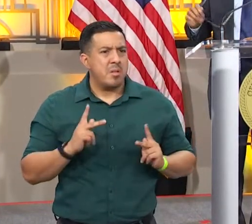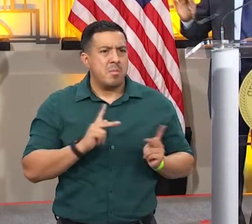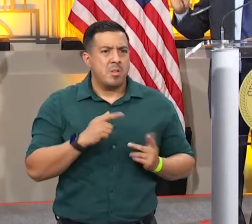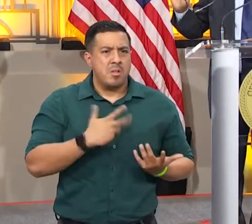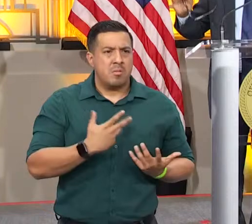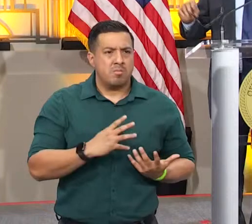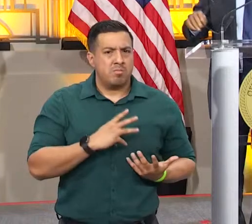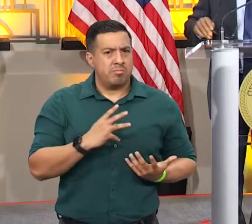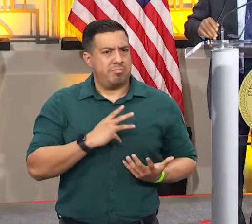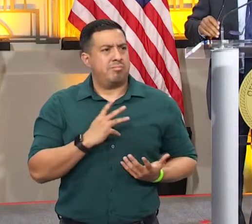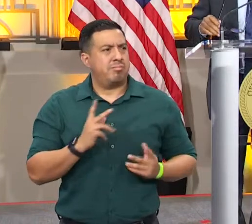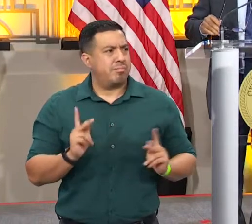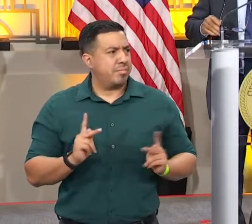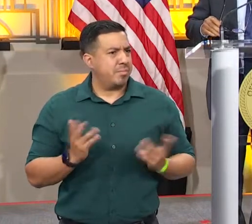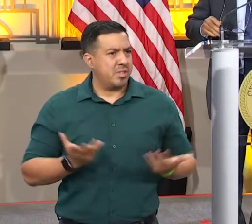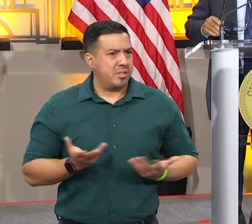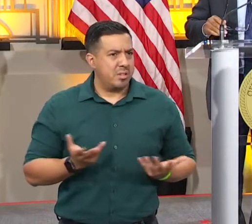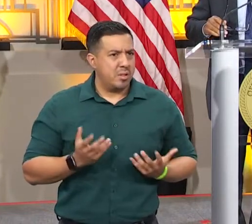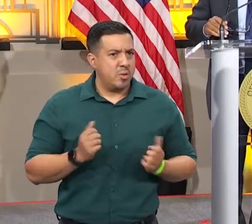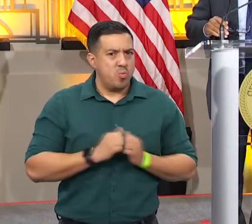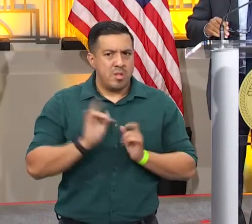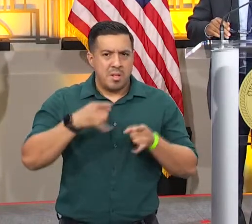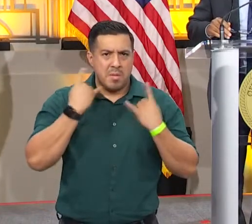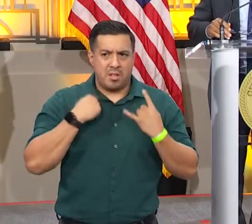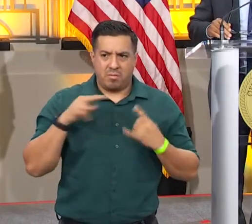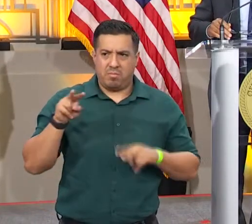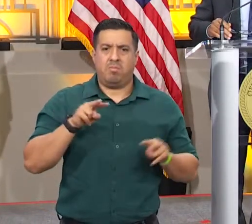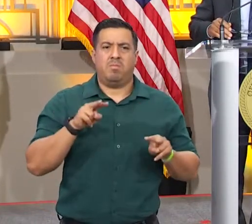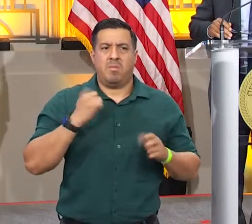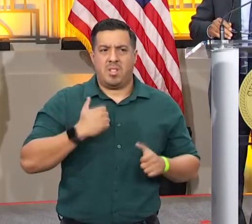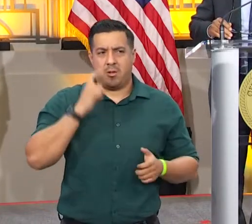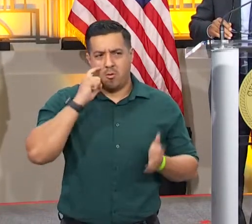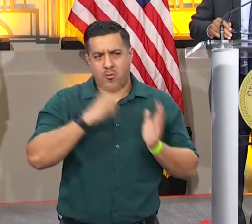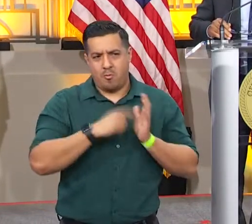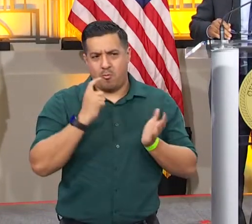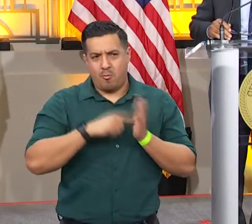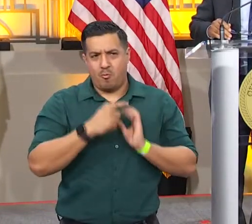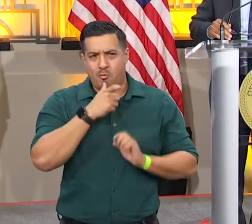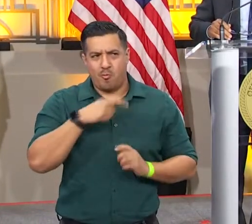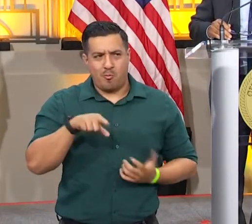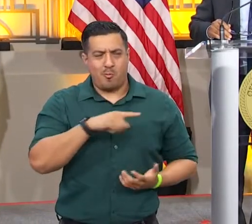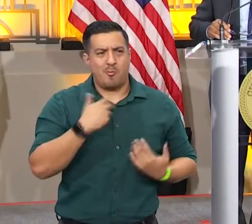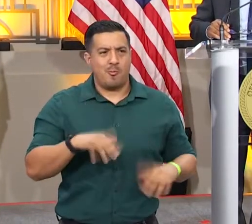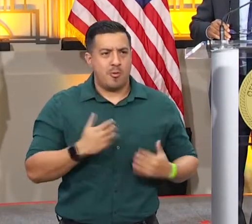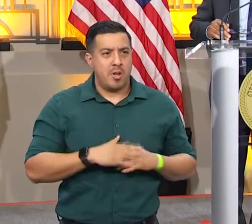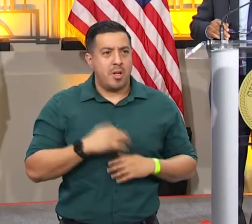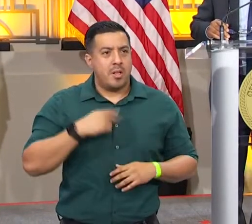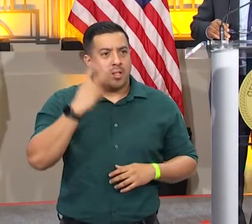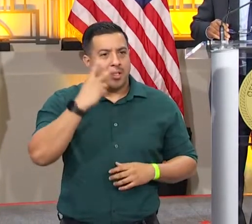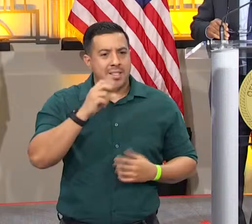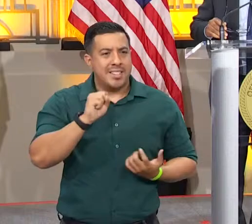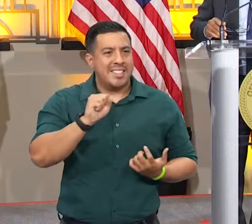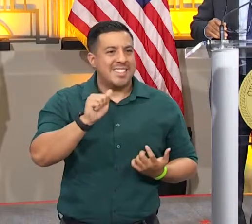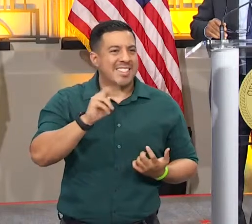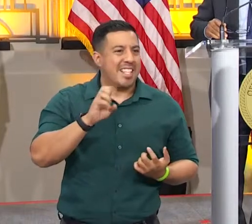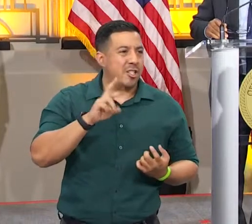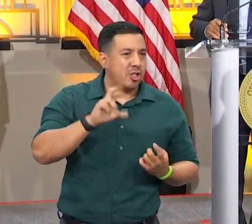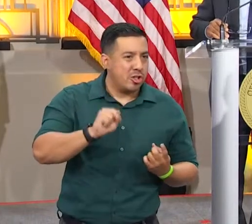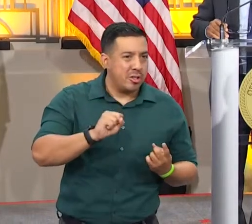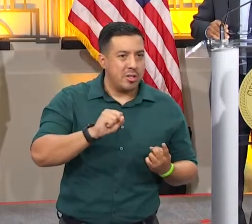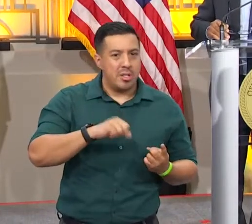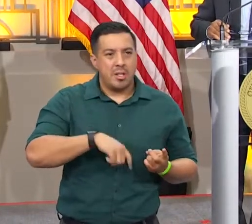people that are here, even with the masks on, I can still recognize. So I see San Jacinto